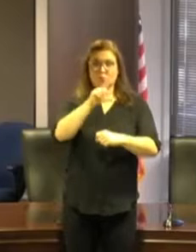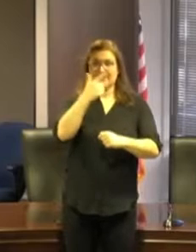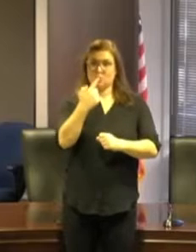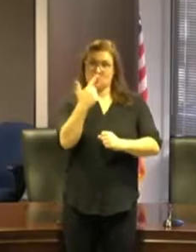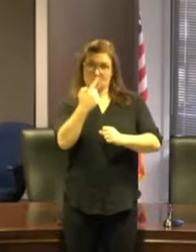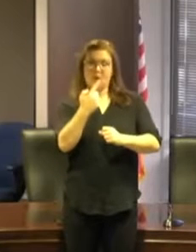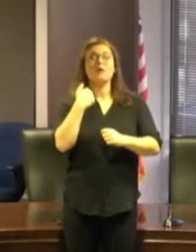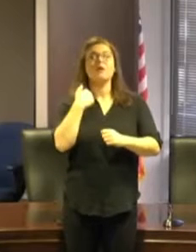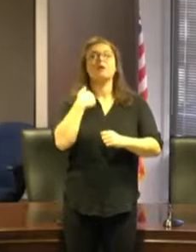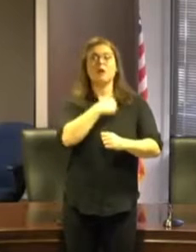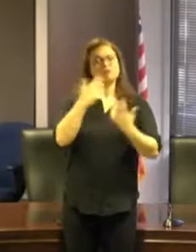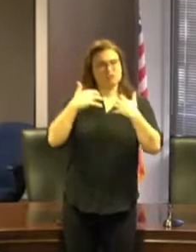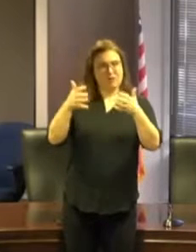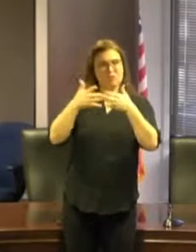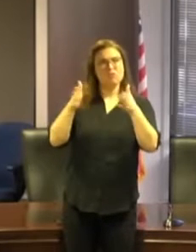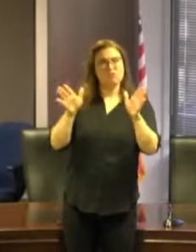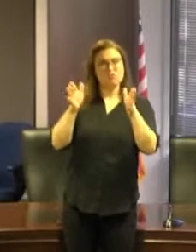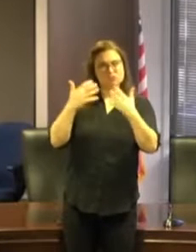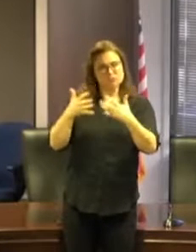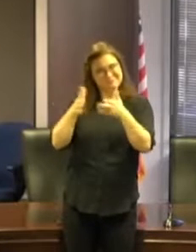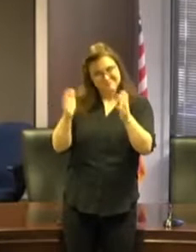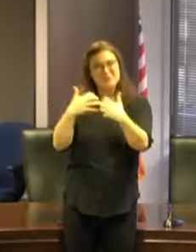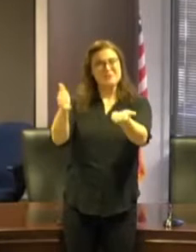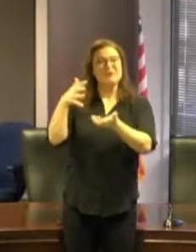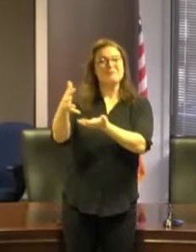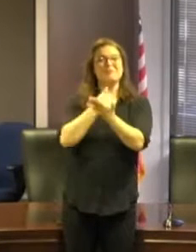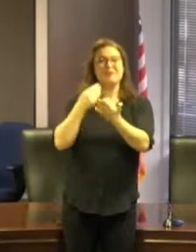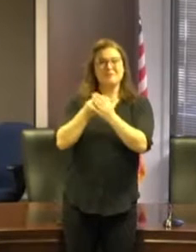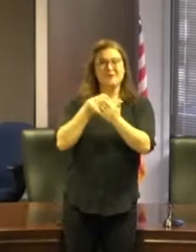General Assembly appropriated total funds of